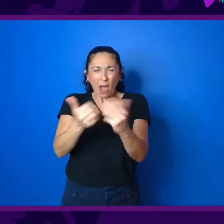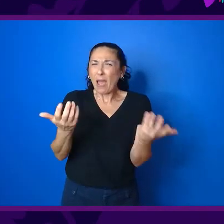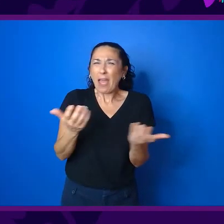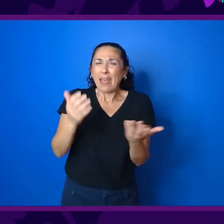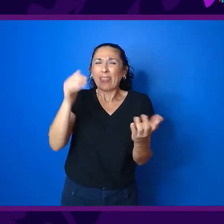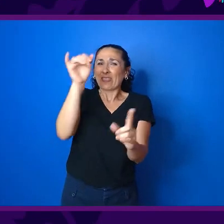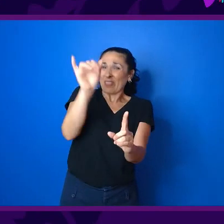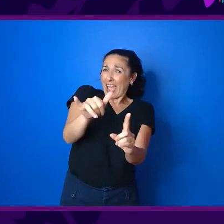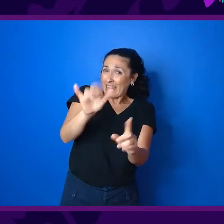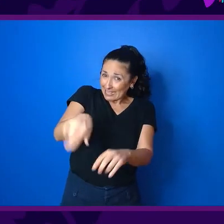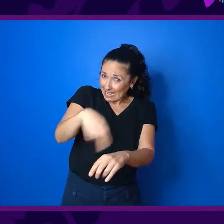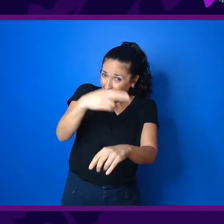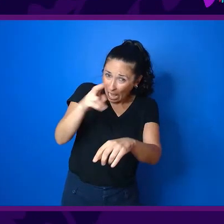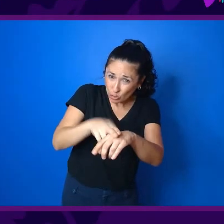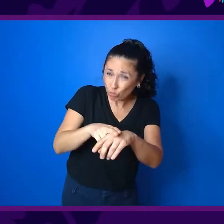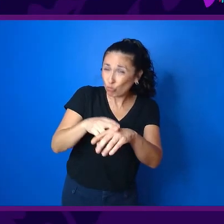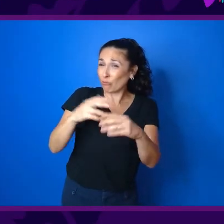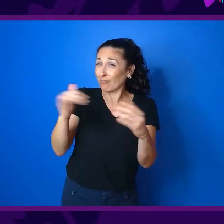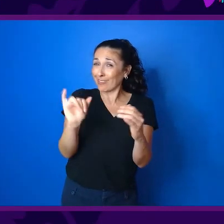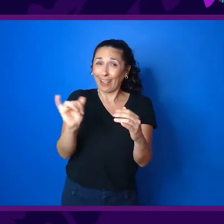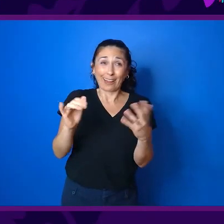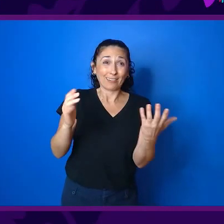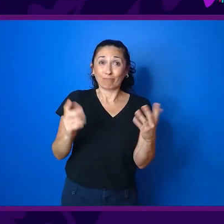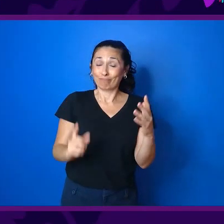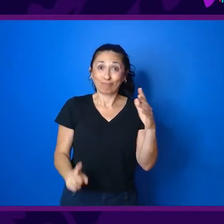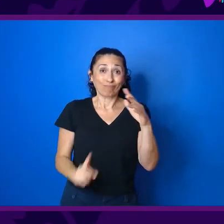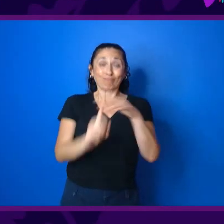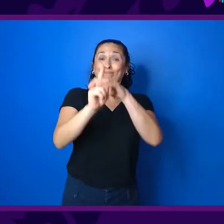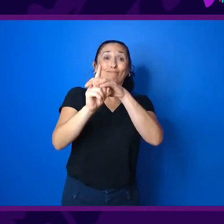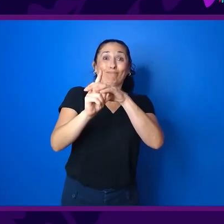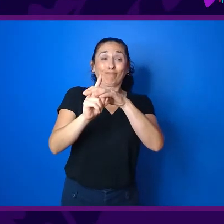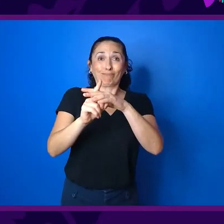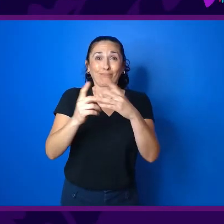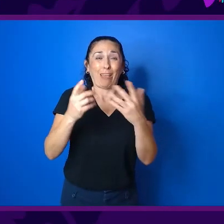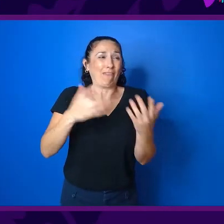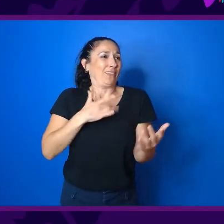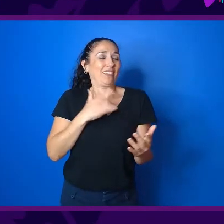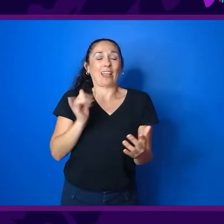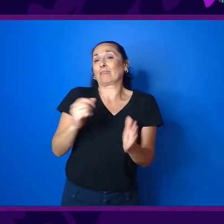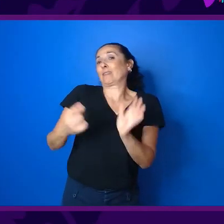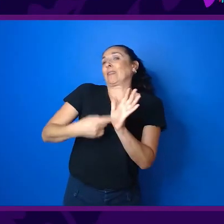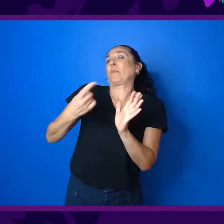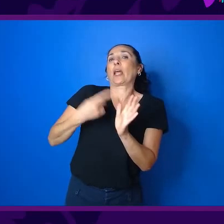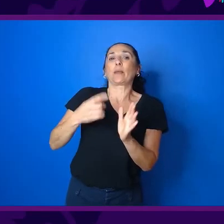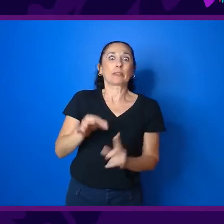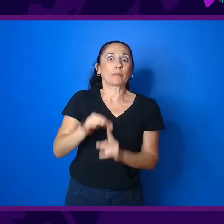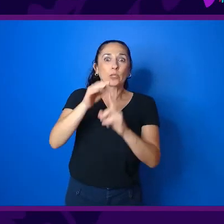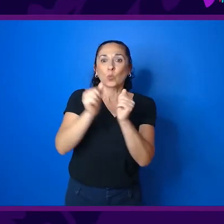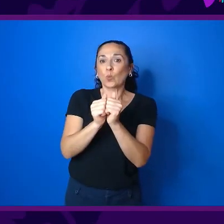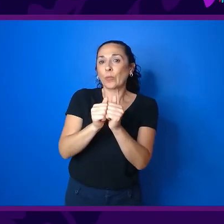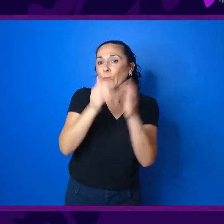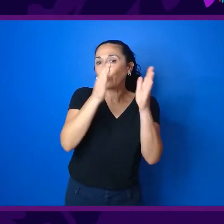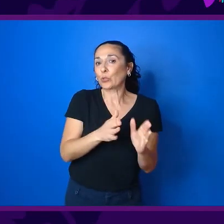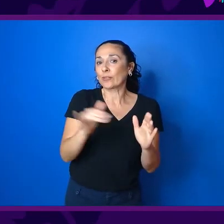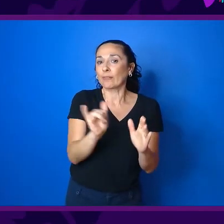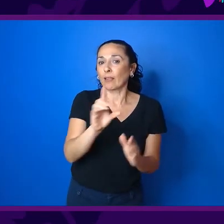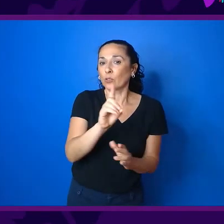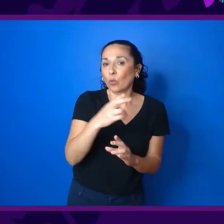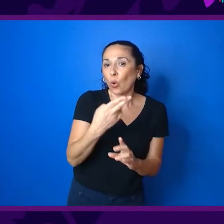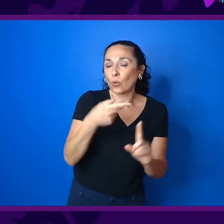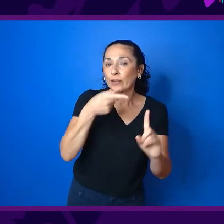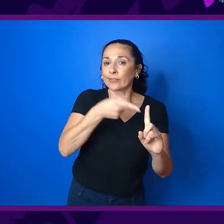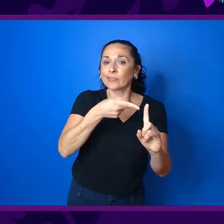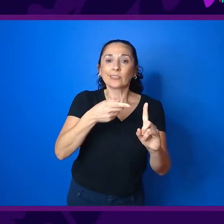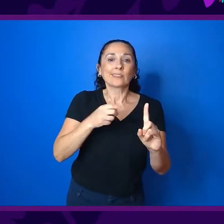naturally? Was it something that just popped out at you? Because I feel like sometimes, especially with someone like Dolores, she doesn't see